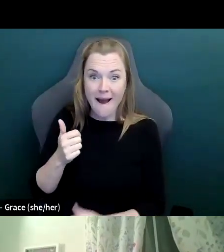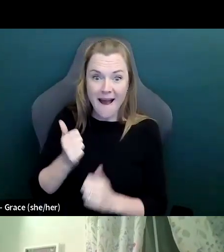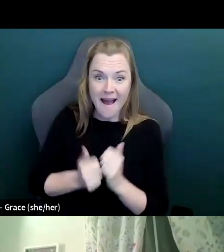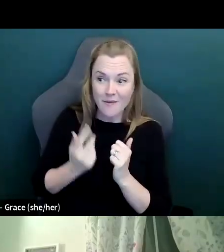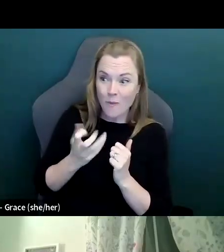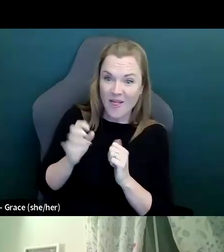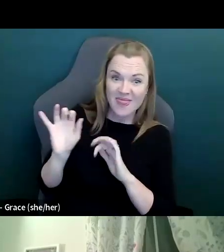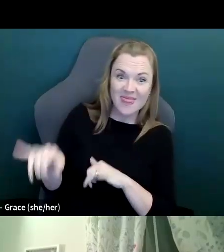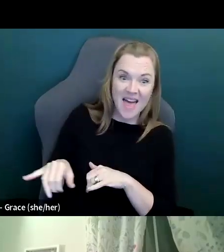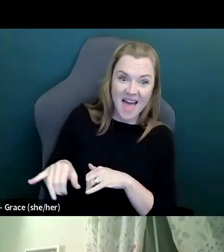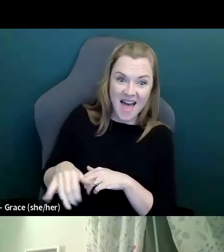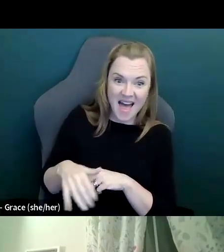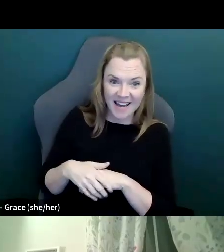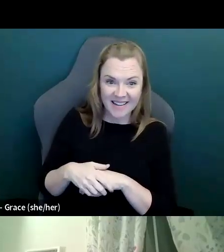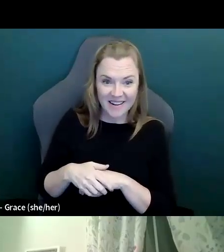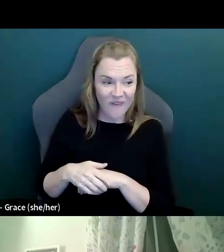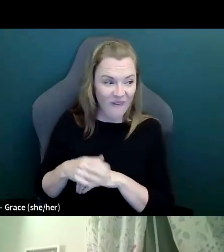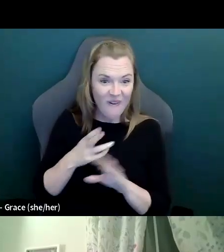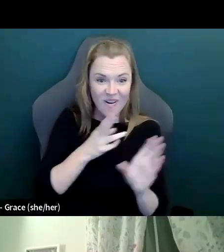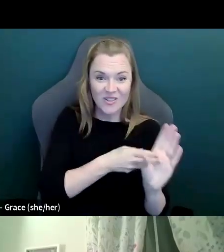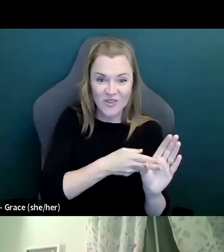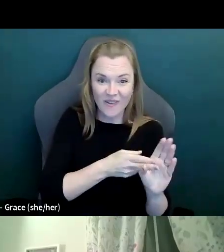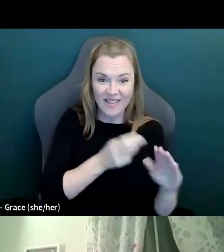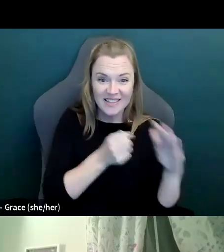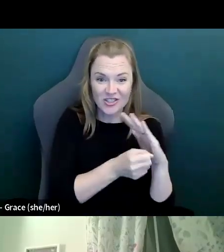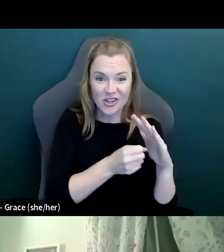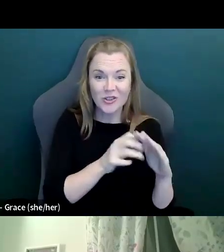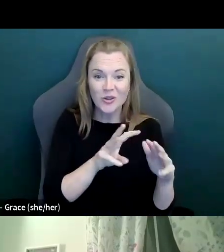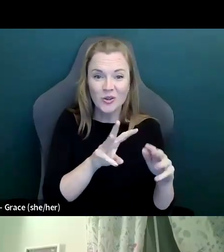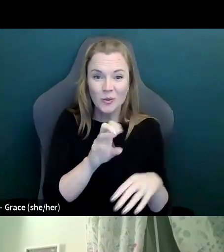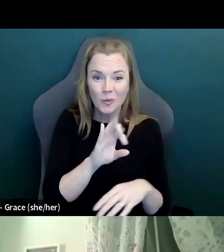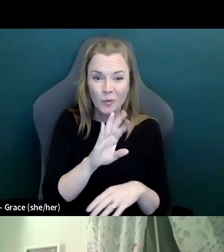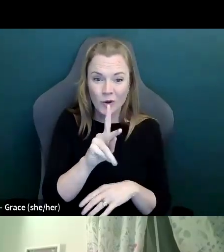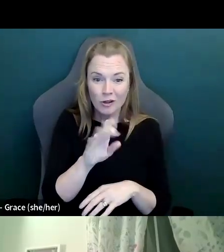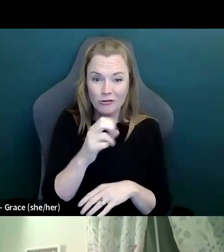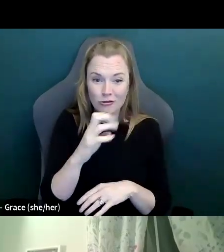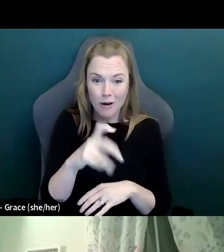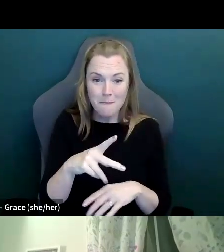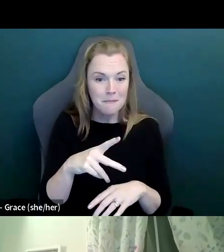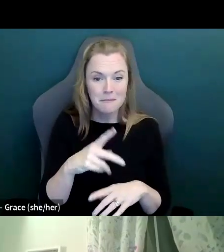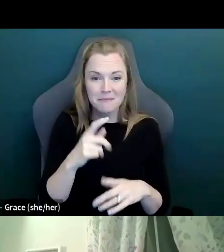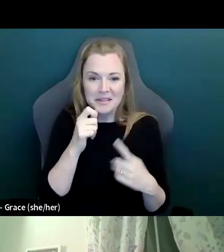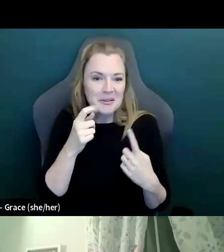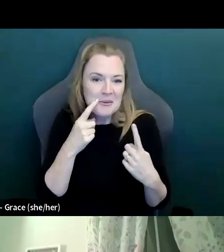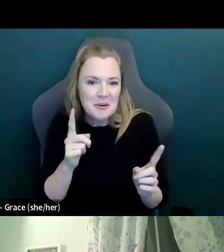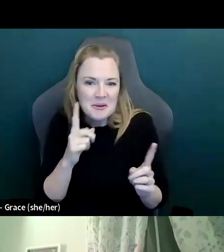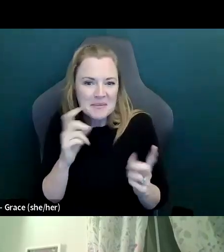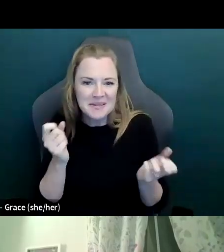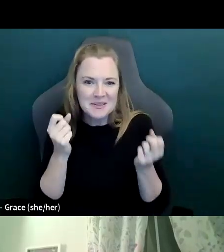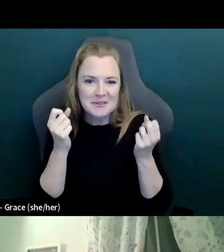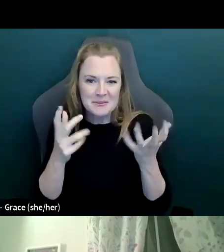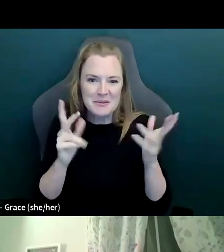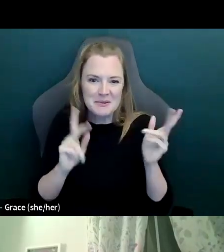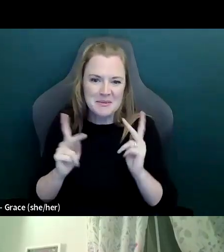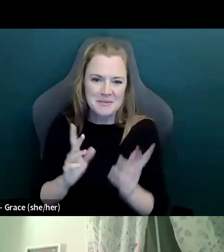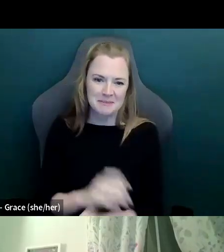same program that Elaine was in, my daughter was in. And of course, then it didn't work because there were too many